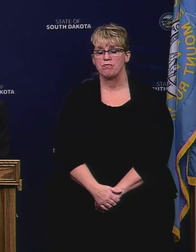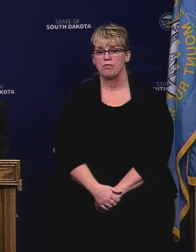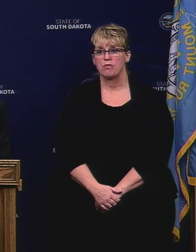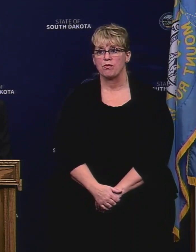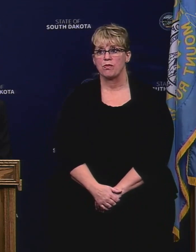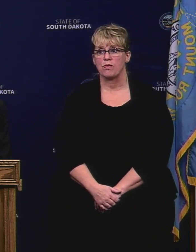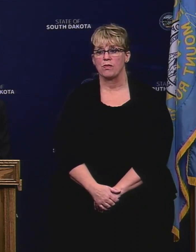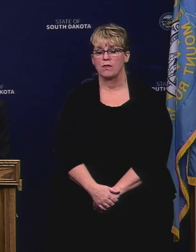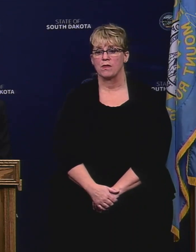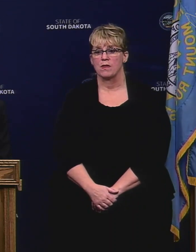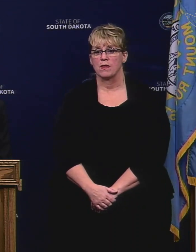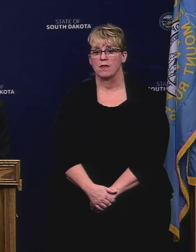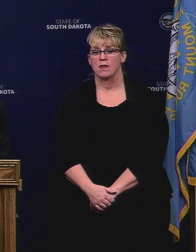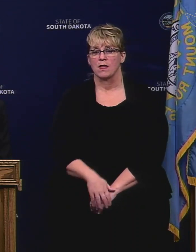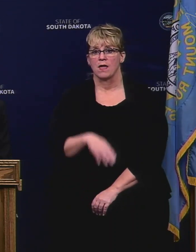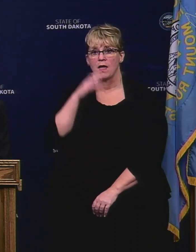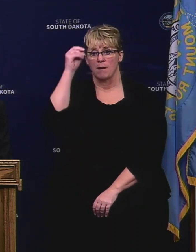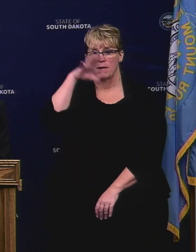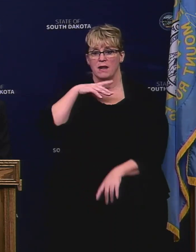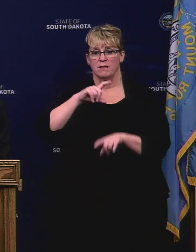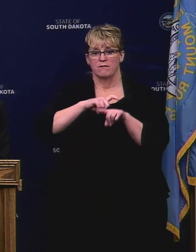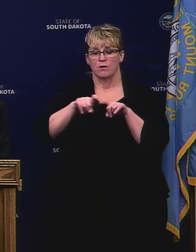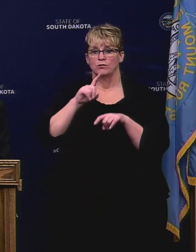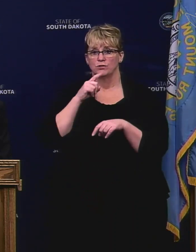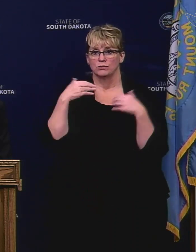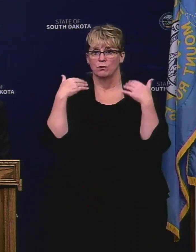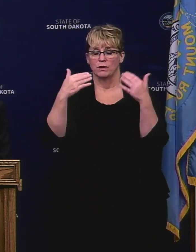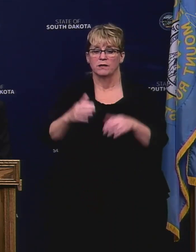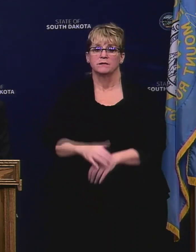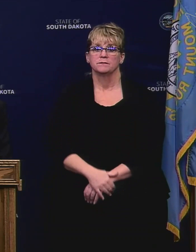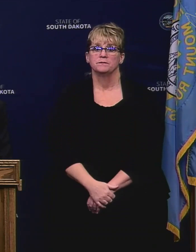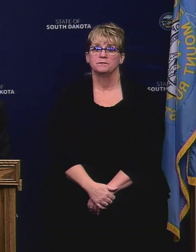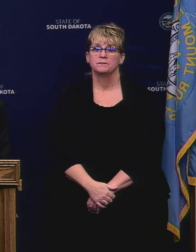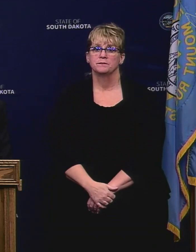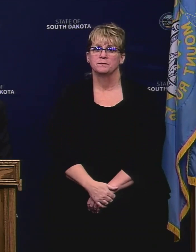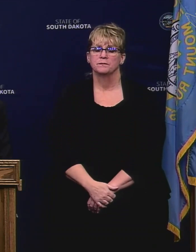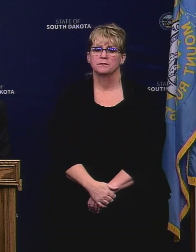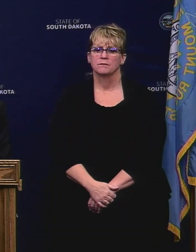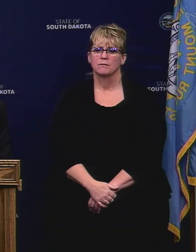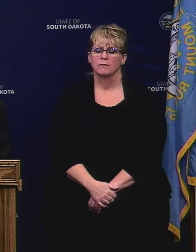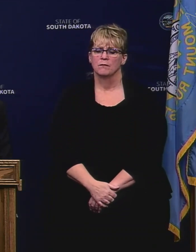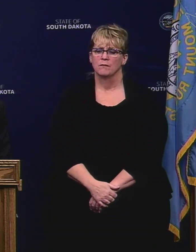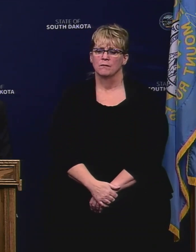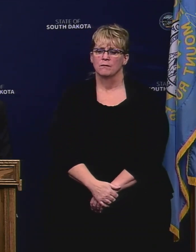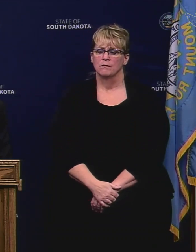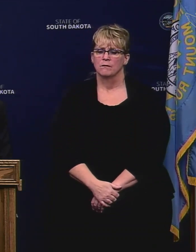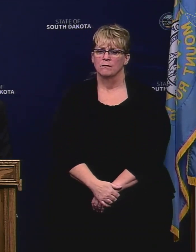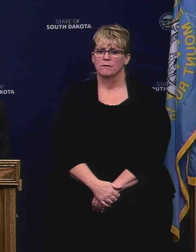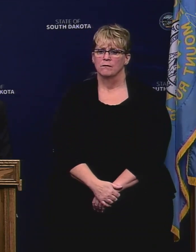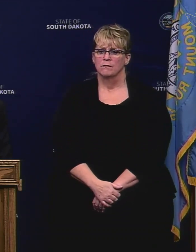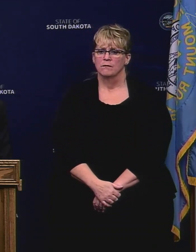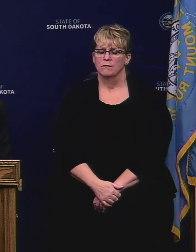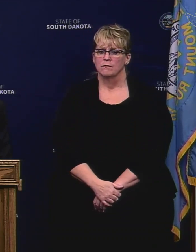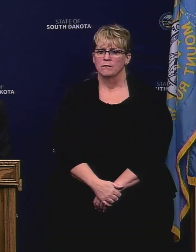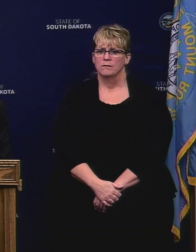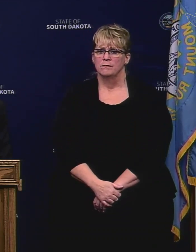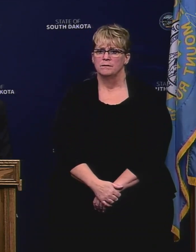Governor Lee Strubinger, SDPB. Sure, go ahead, Lee. Thank you. I was wondering if you could talk a little bit